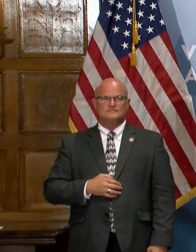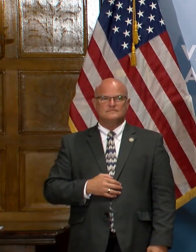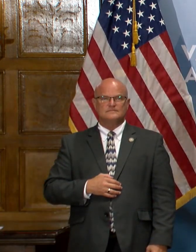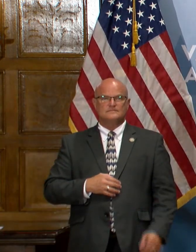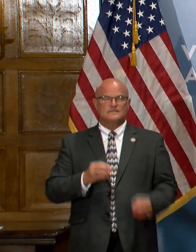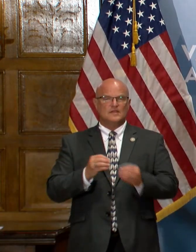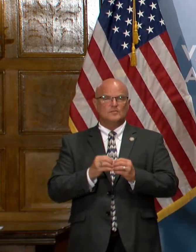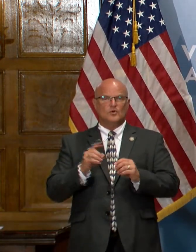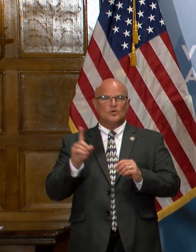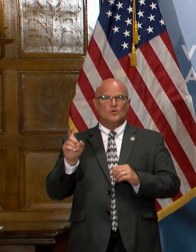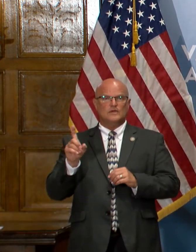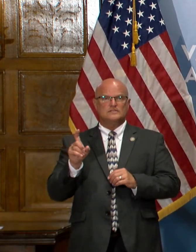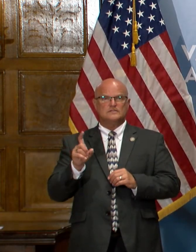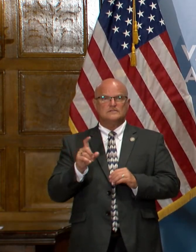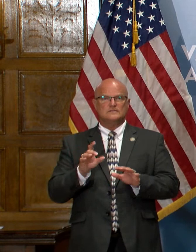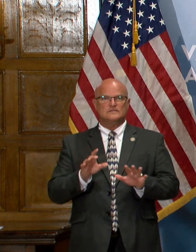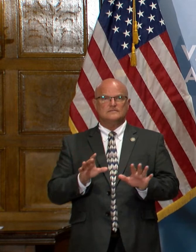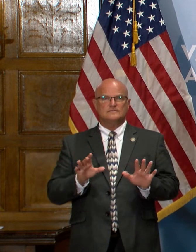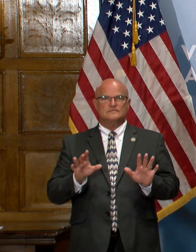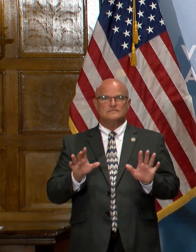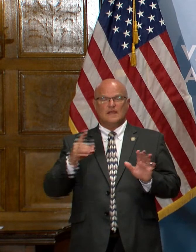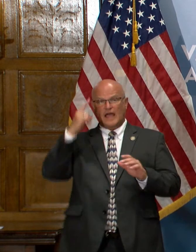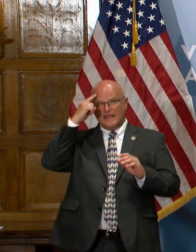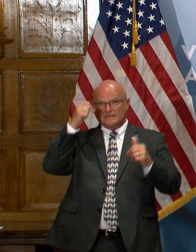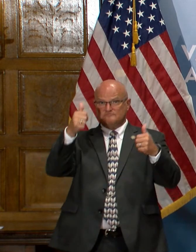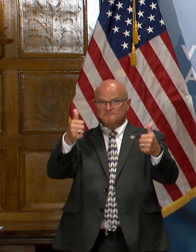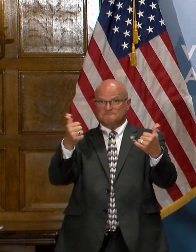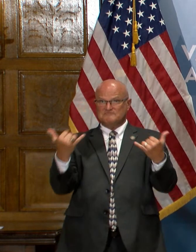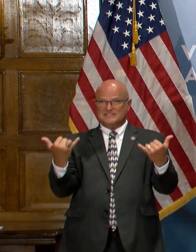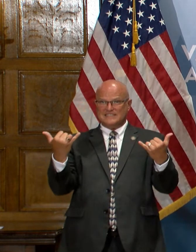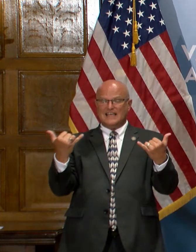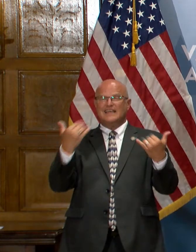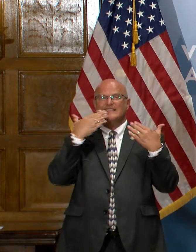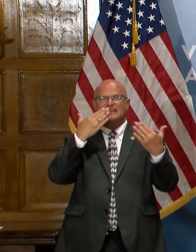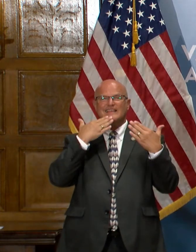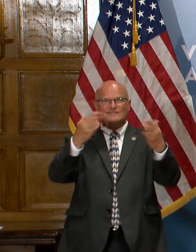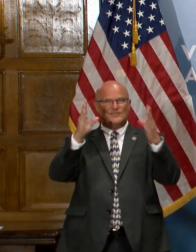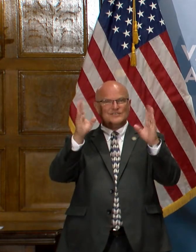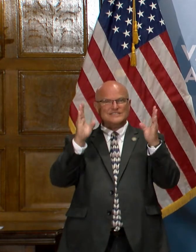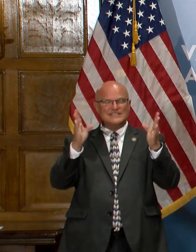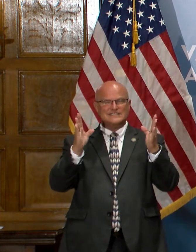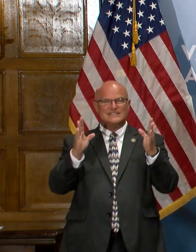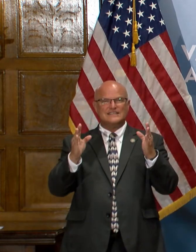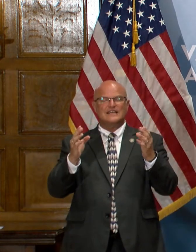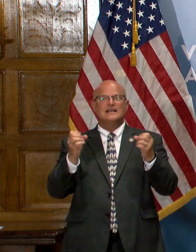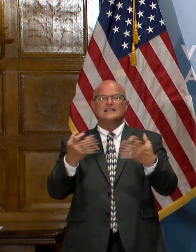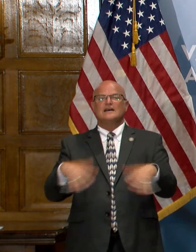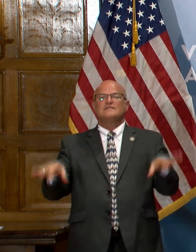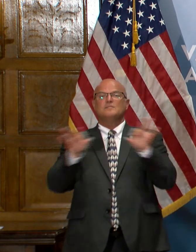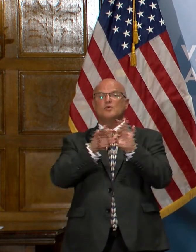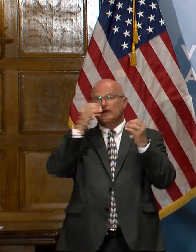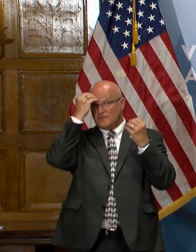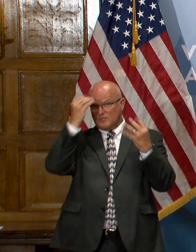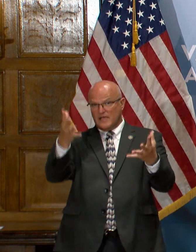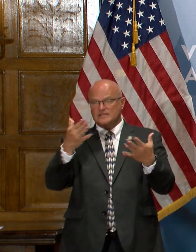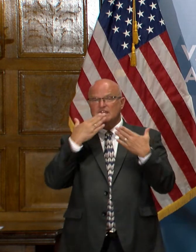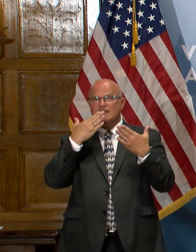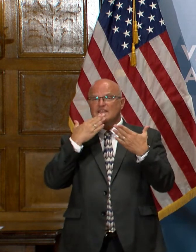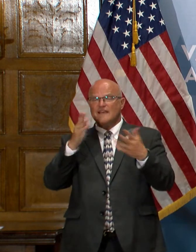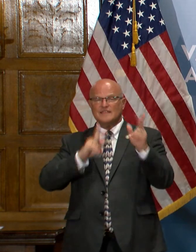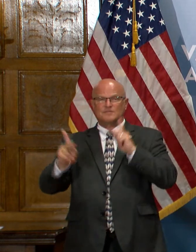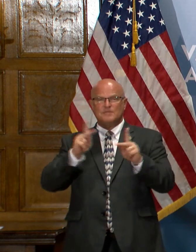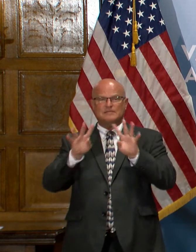Any other questions? I think we're good for today then. Thank you for your attention to this. A lot of important information. I want to thank